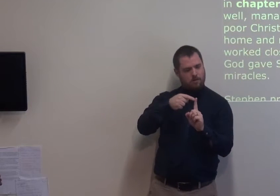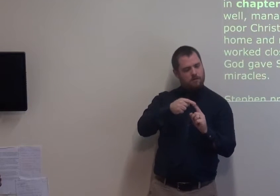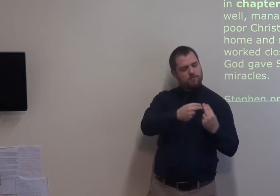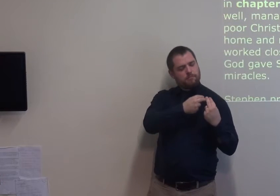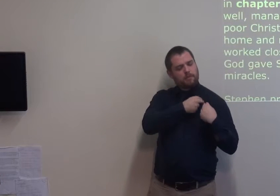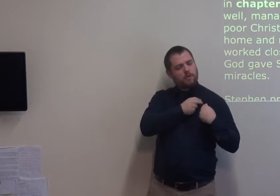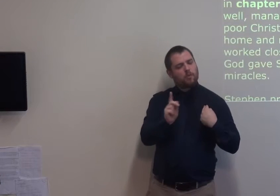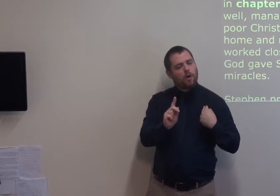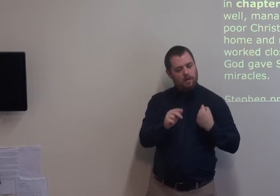job.